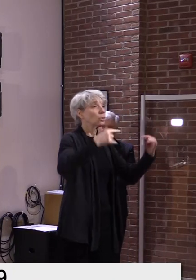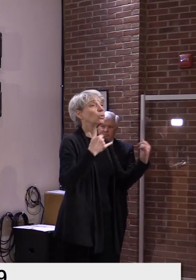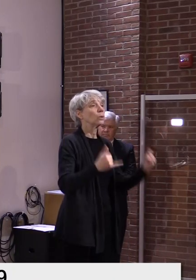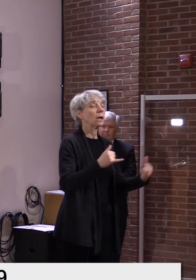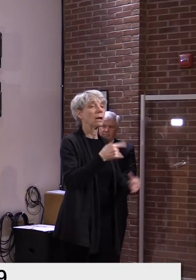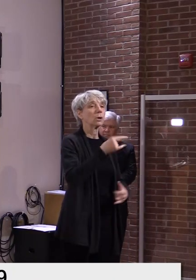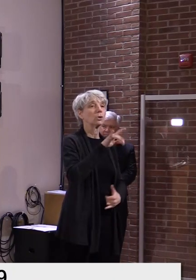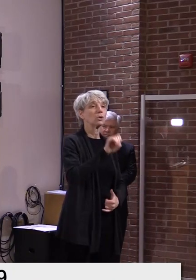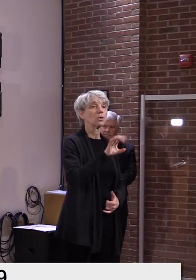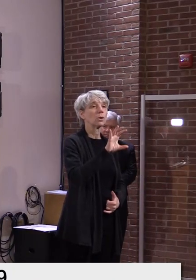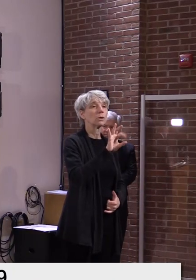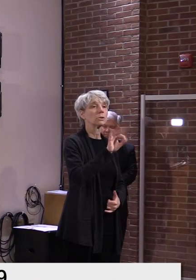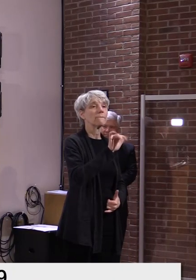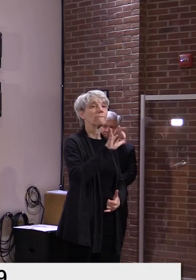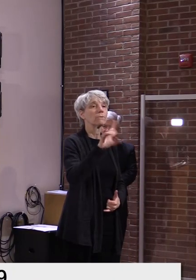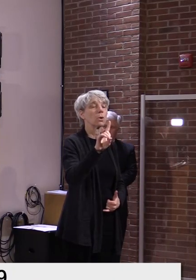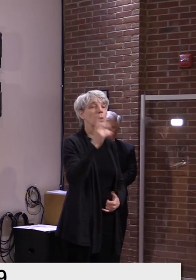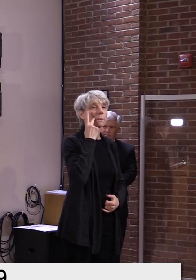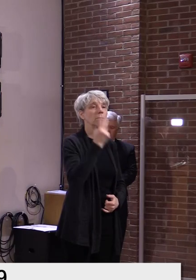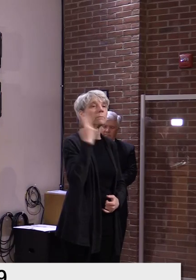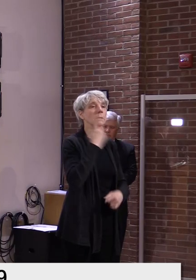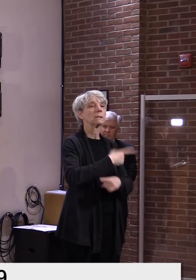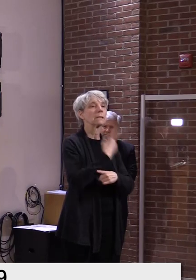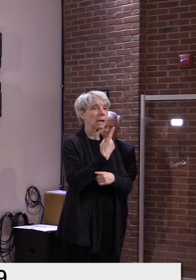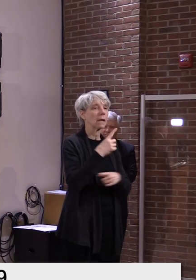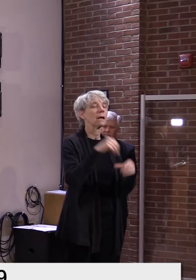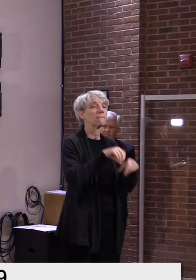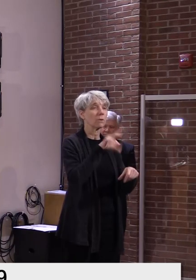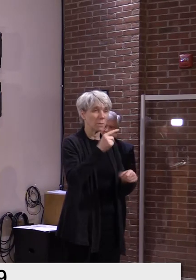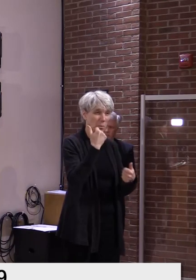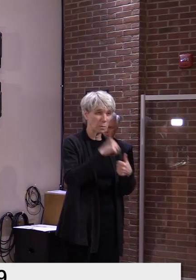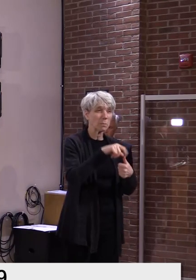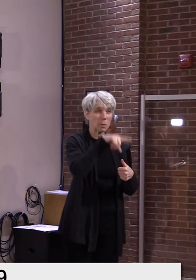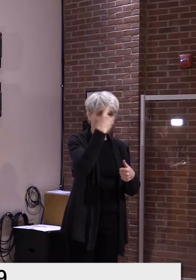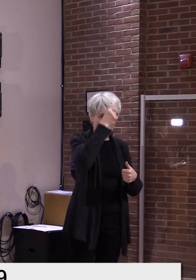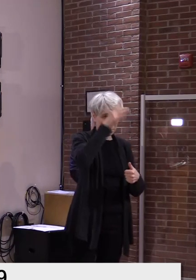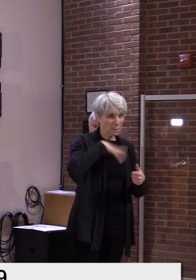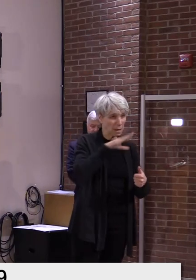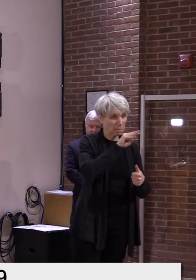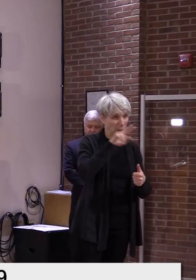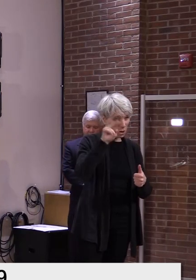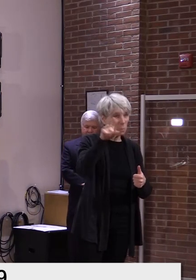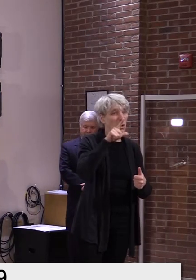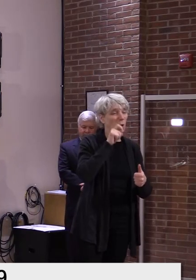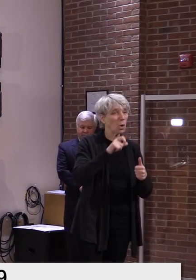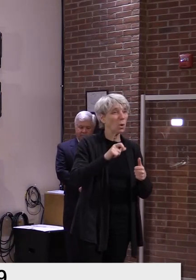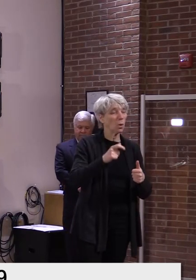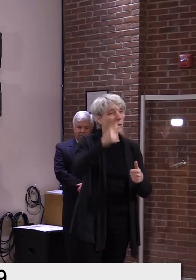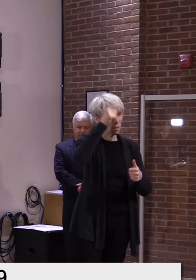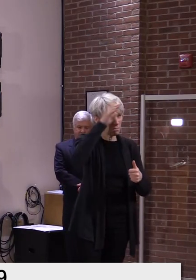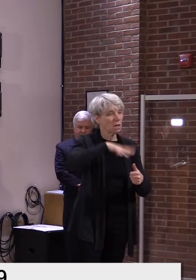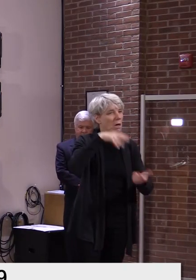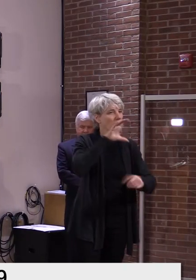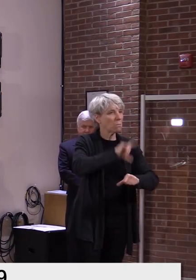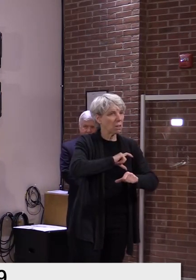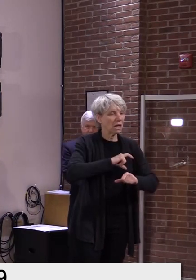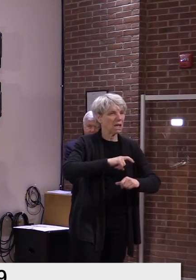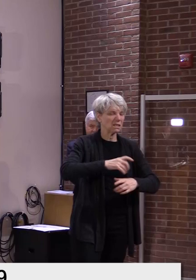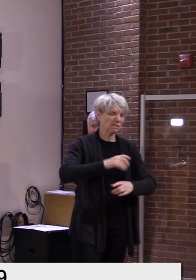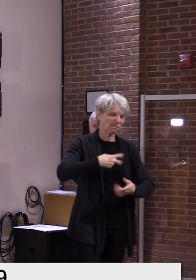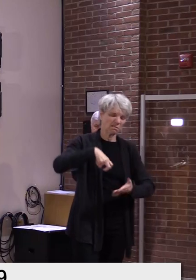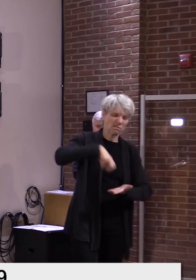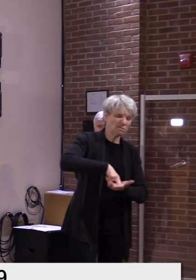George Floyd Remembrance Day in Vermont. Mr. Floyd's death 1 year ago was a